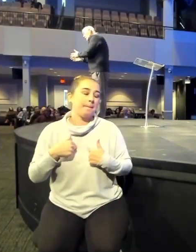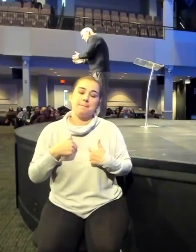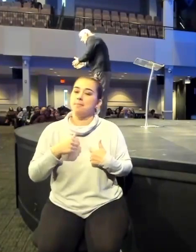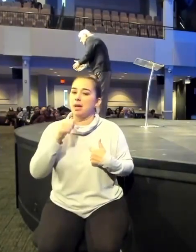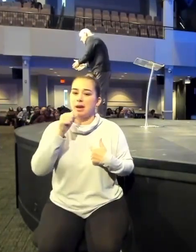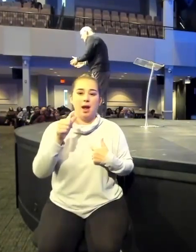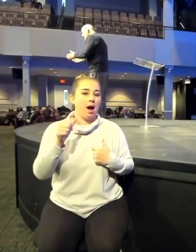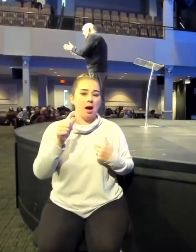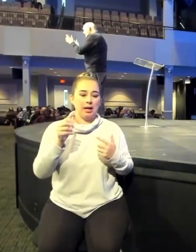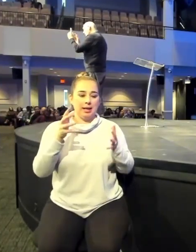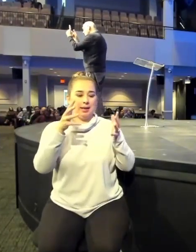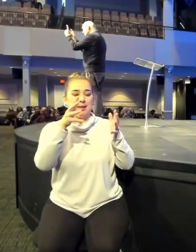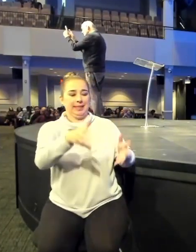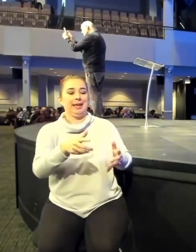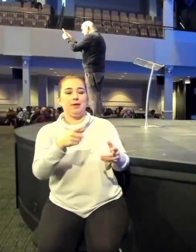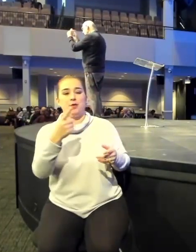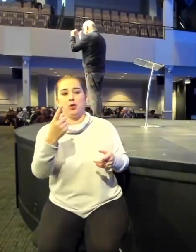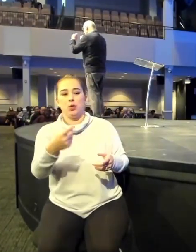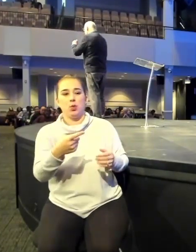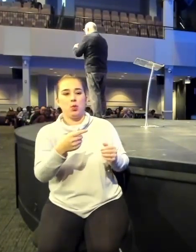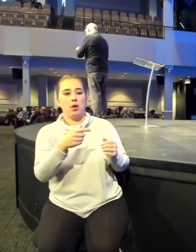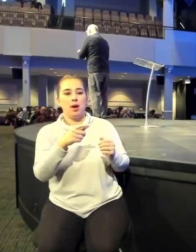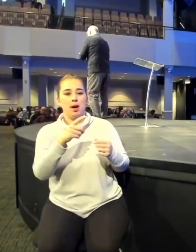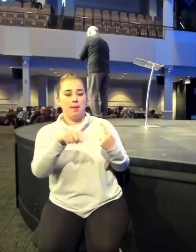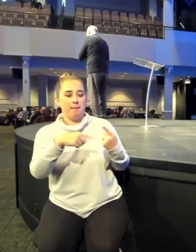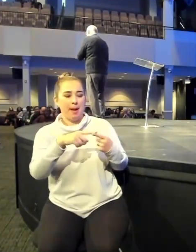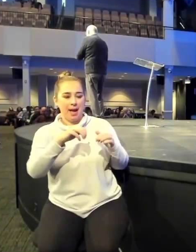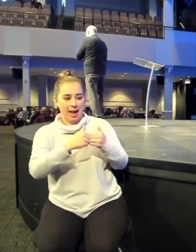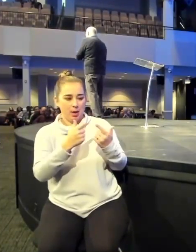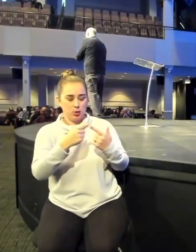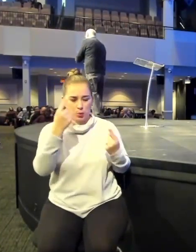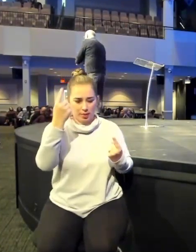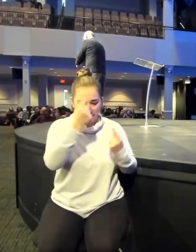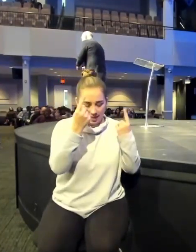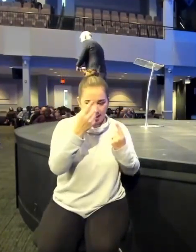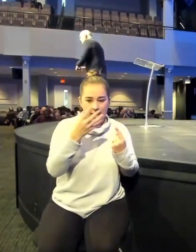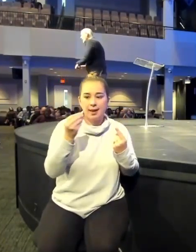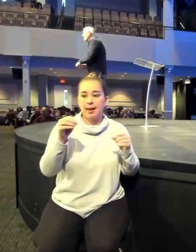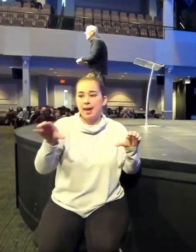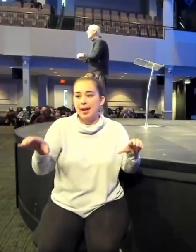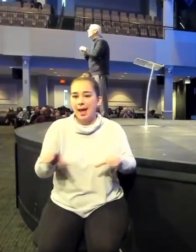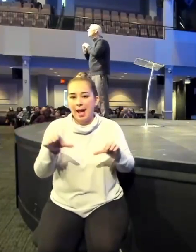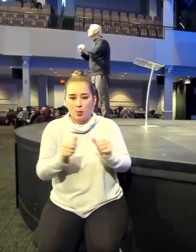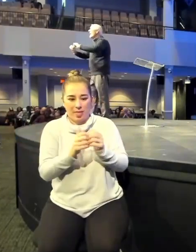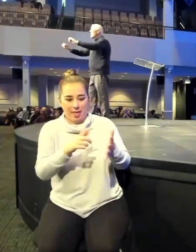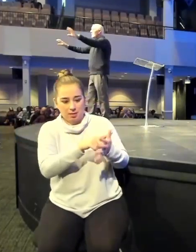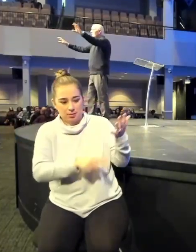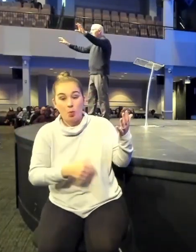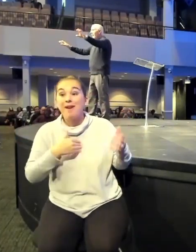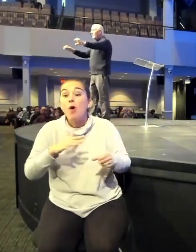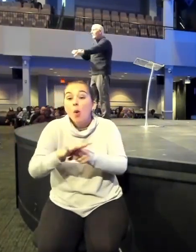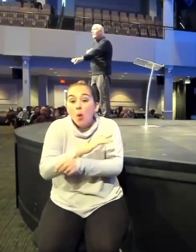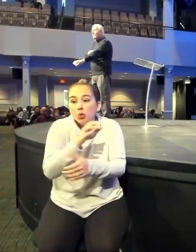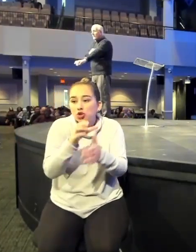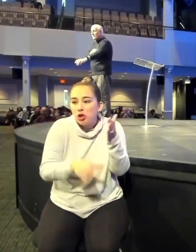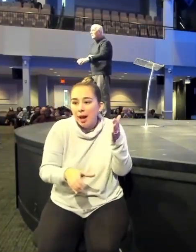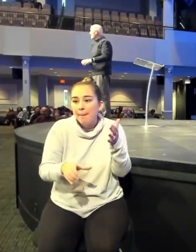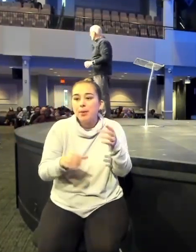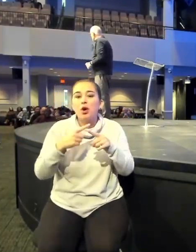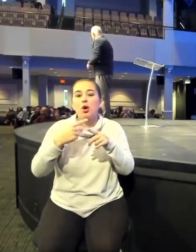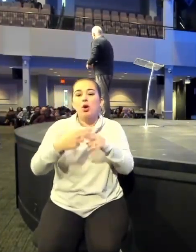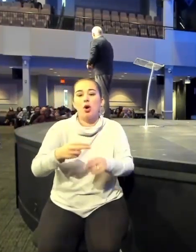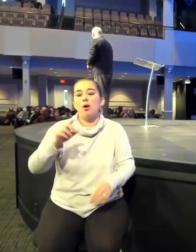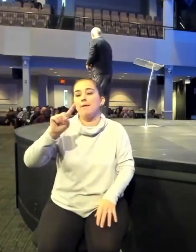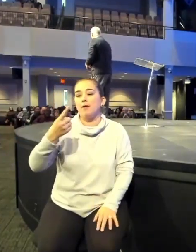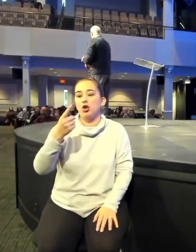without information about how I want you to think and how I want you to act. We have a whole chapter in the Bible called 1